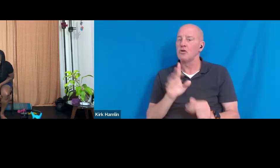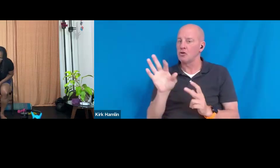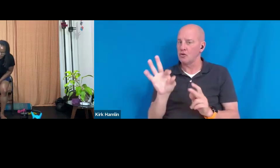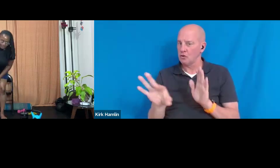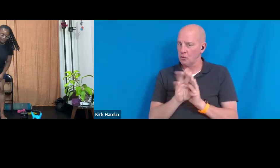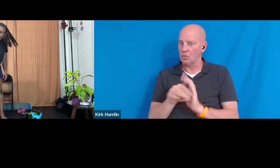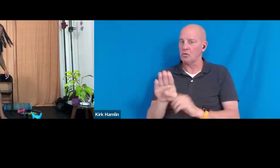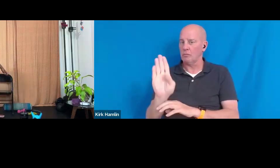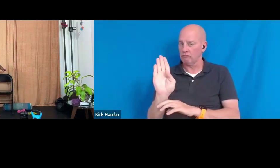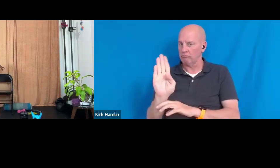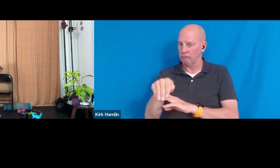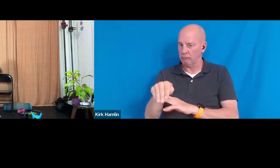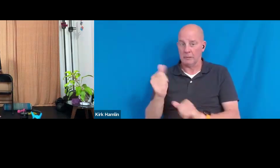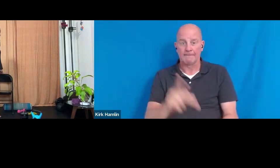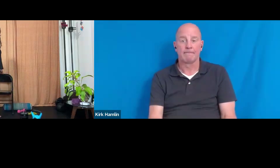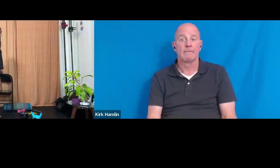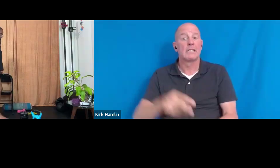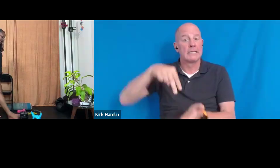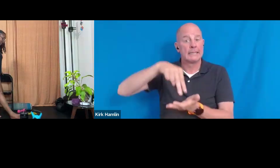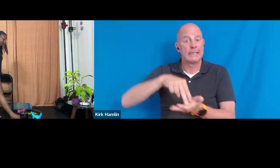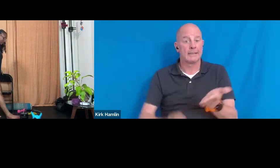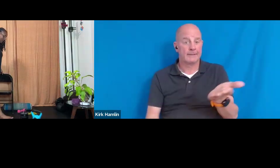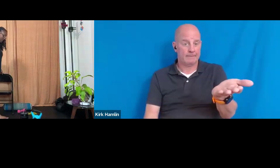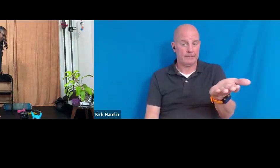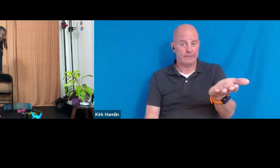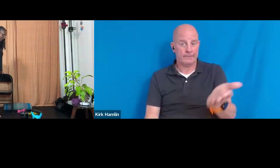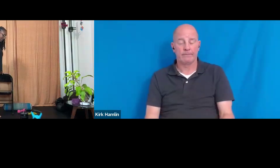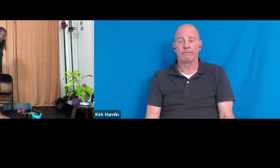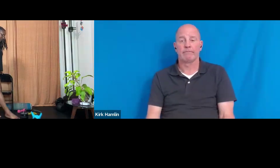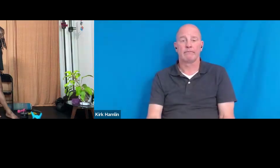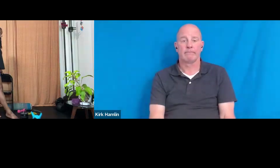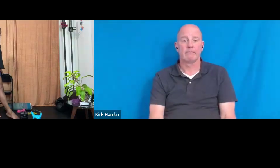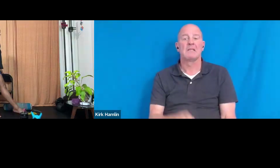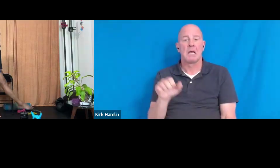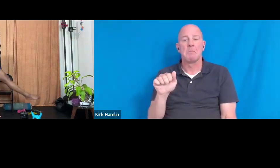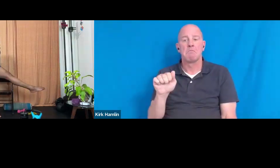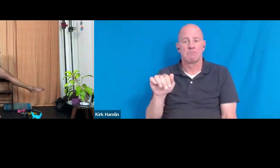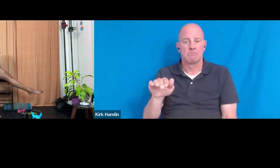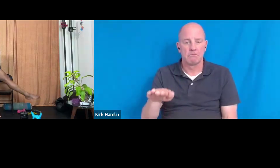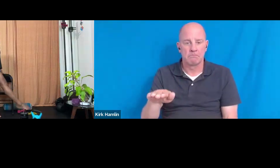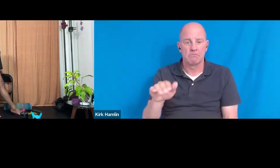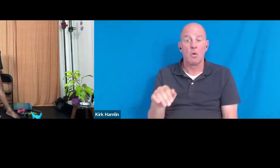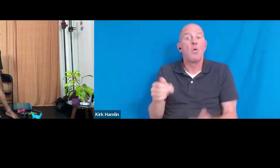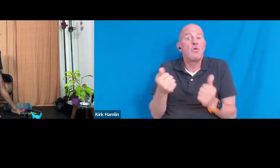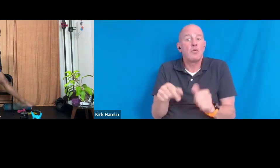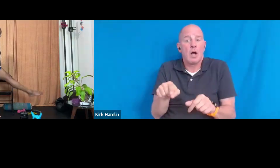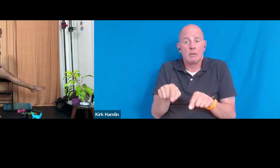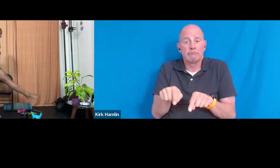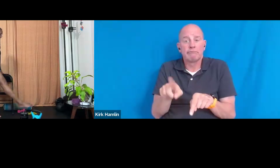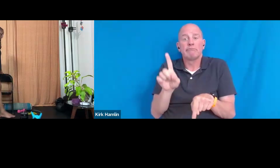you are standing, you can do your slide again where you bend one leg a little bit, or you could try to lift it up